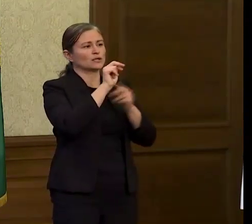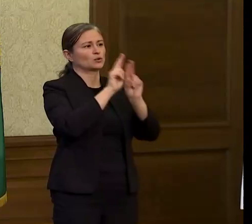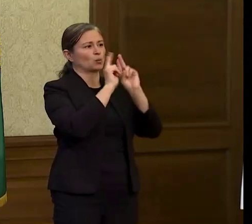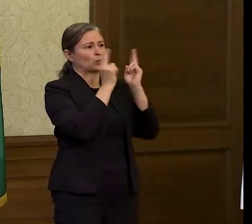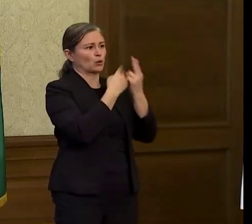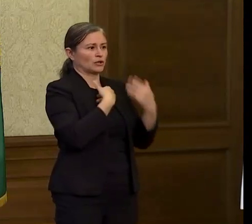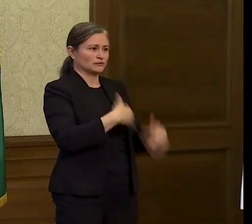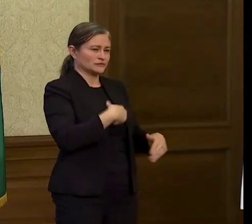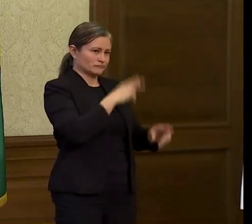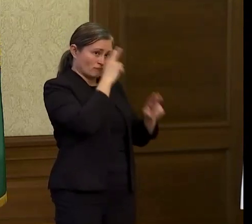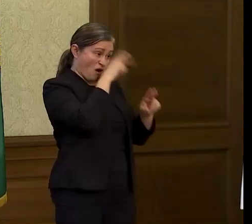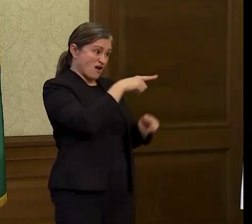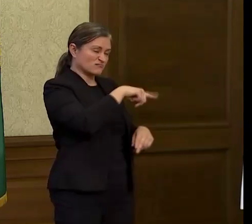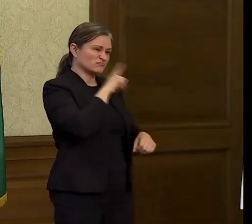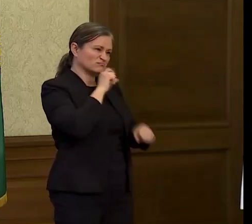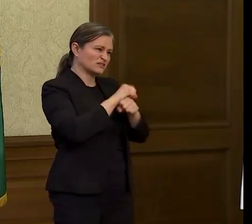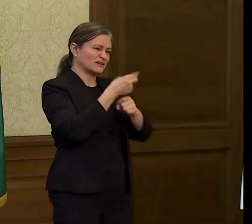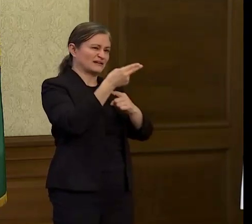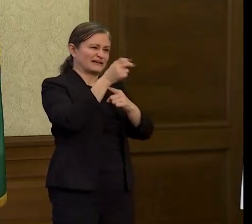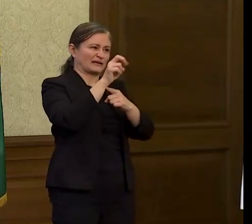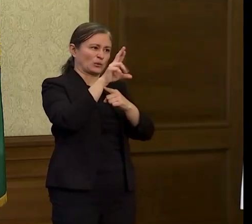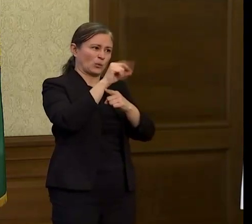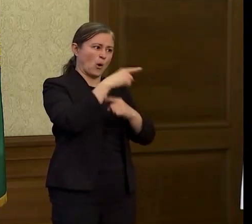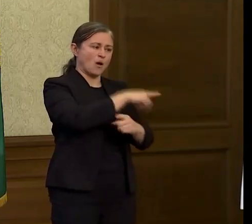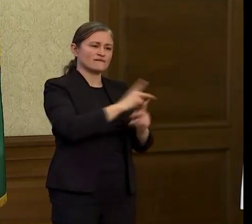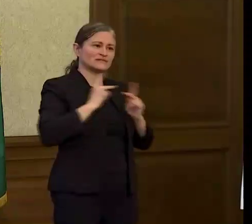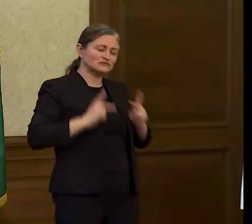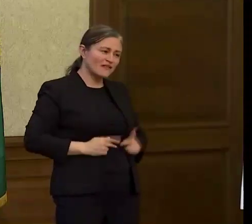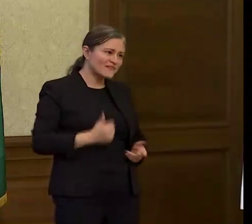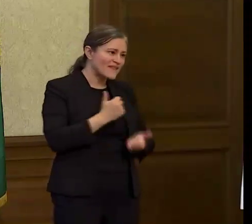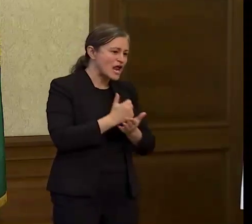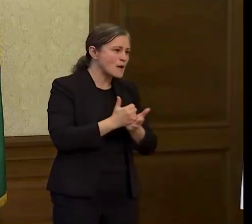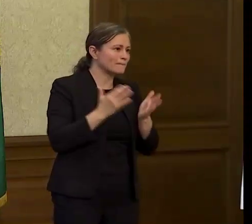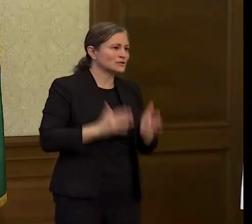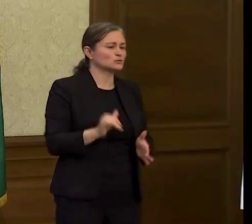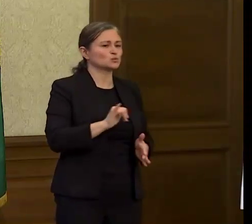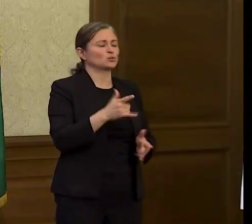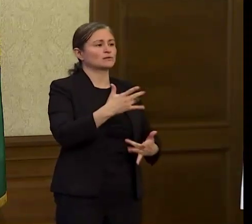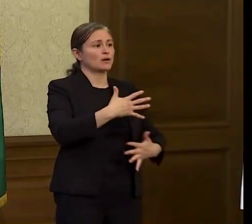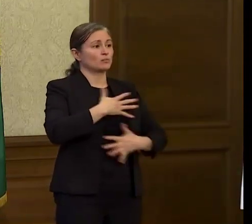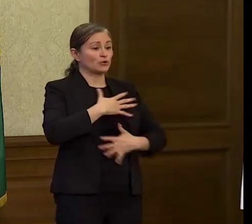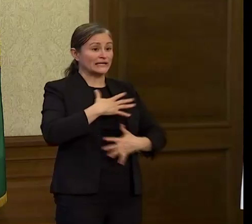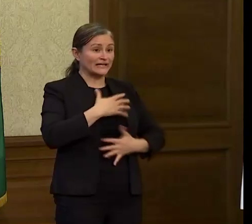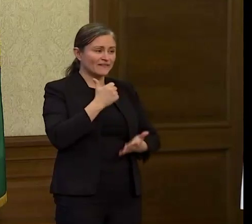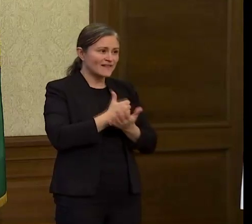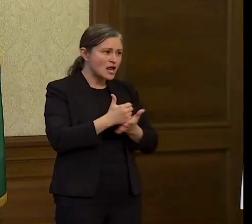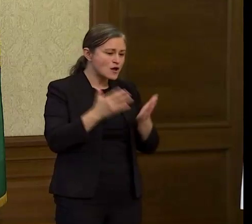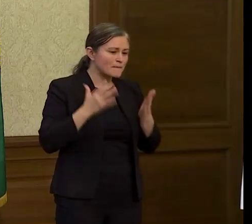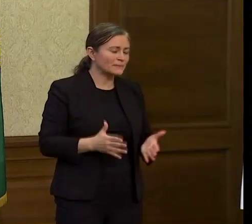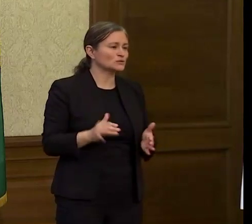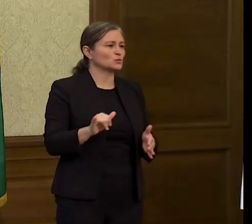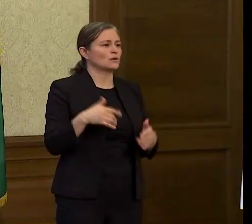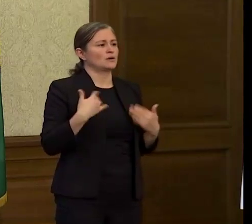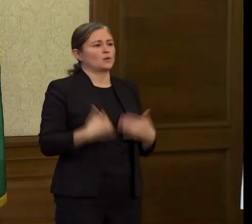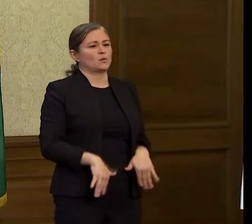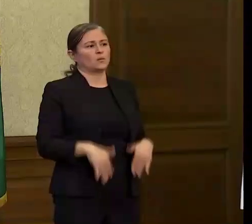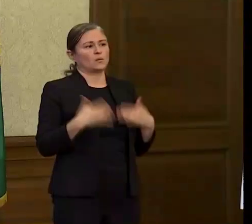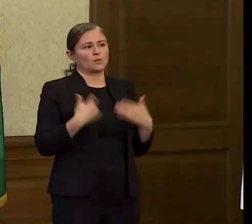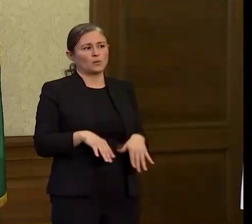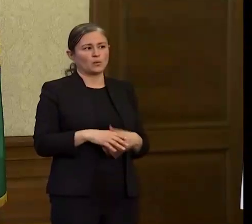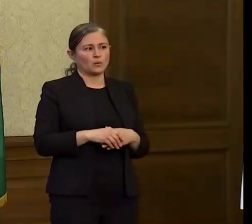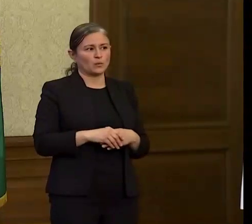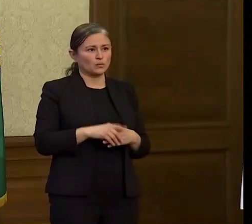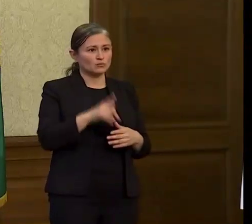therapists and the respiratory therapists and the maintenance people at the hospitals and the long-term care workers and the grocery workers who